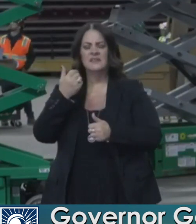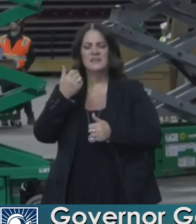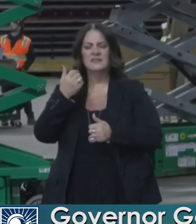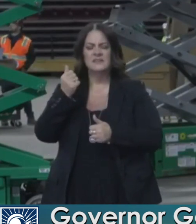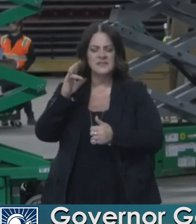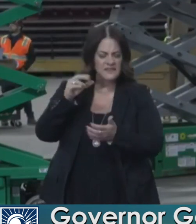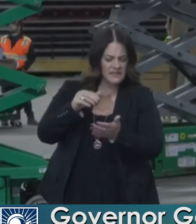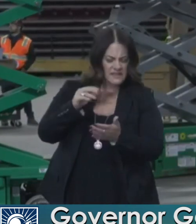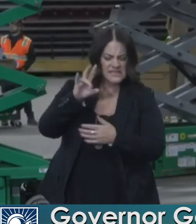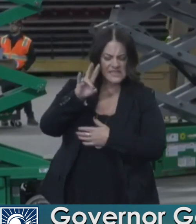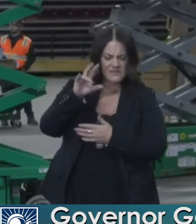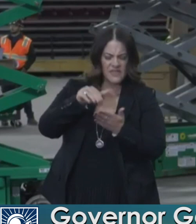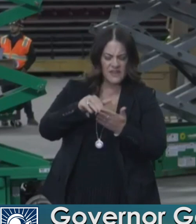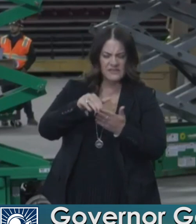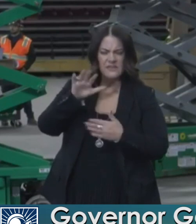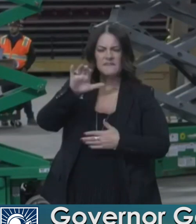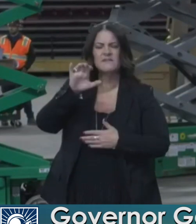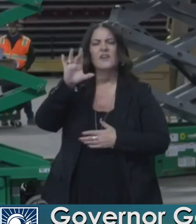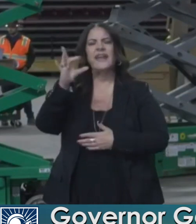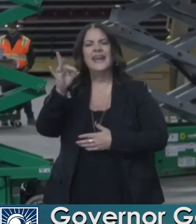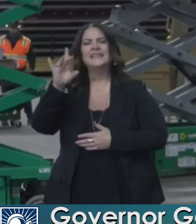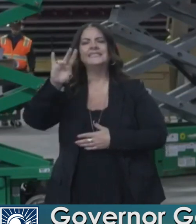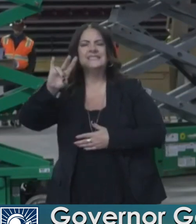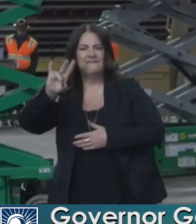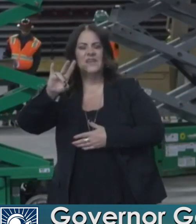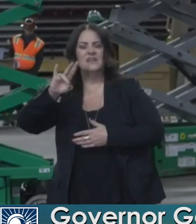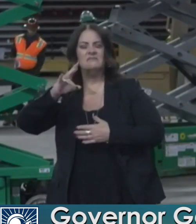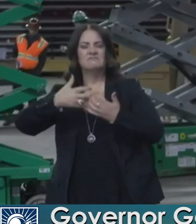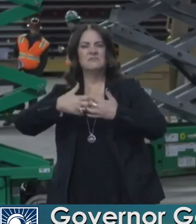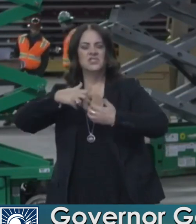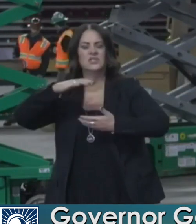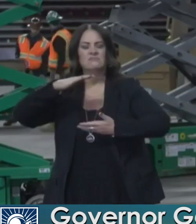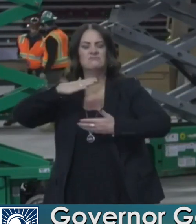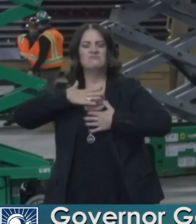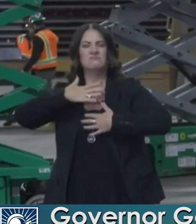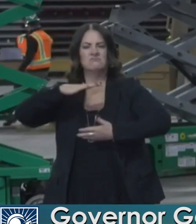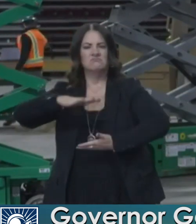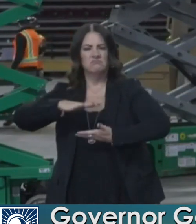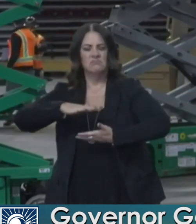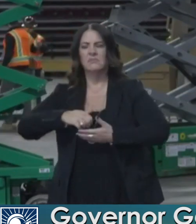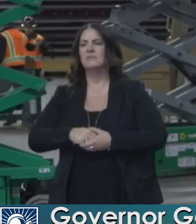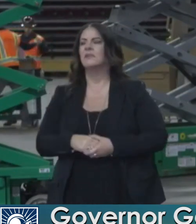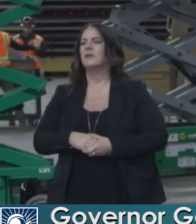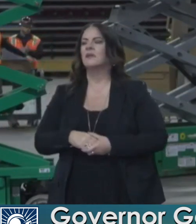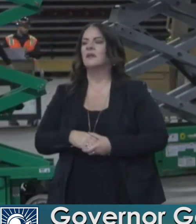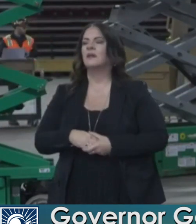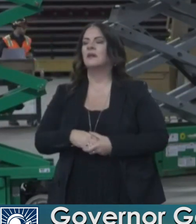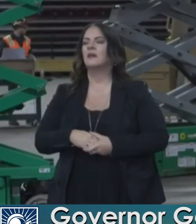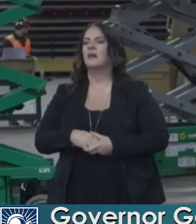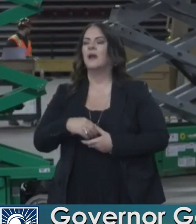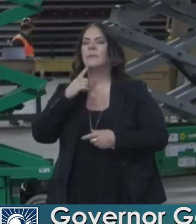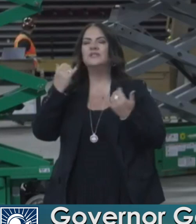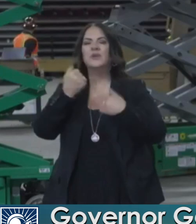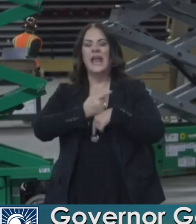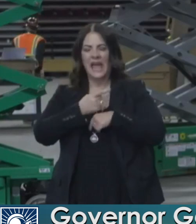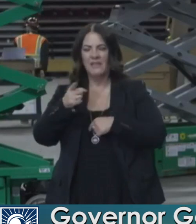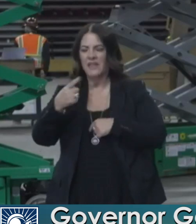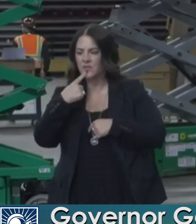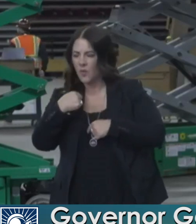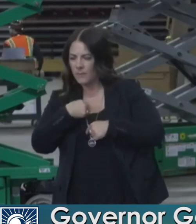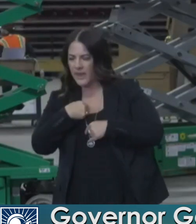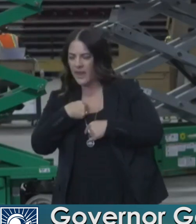7,587 vents, 7,587 vents, today have currently 11,036 vents. So they went